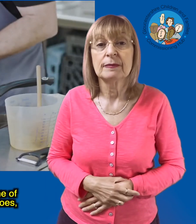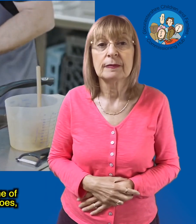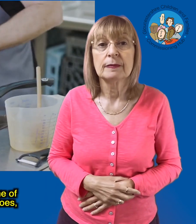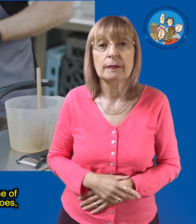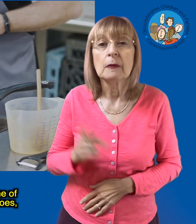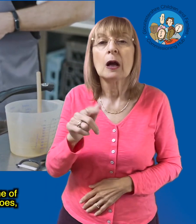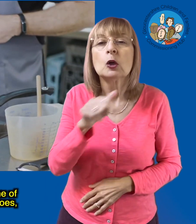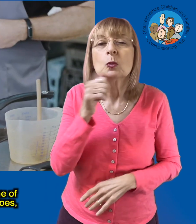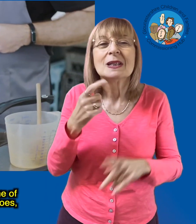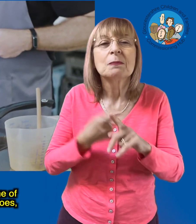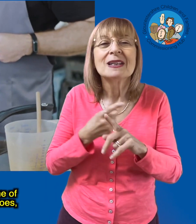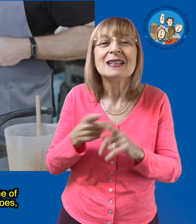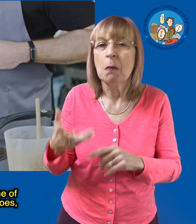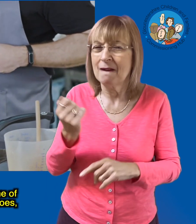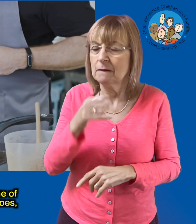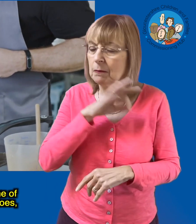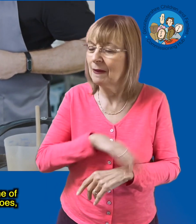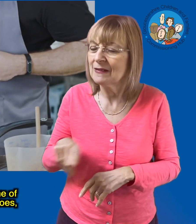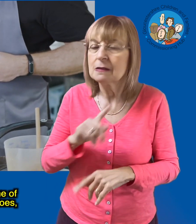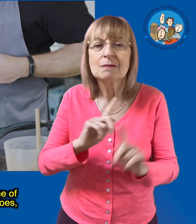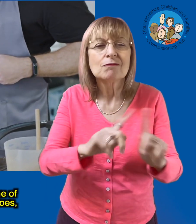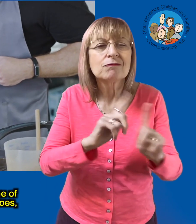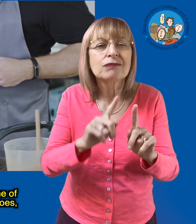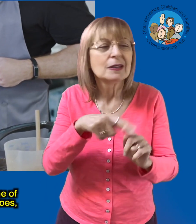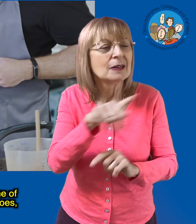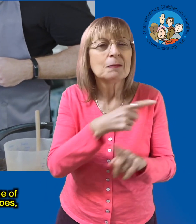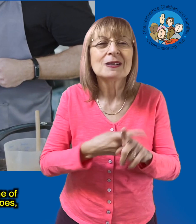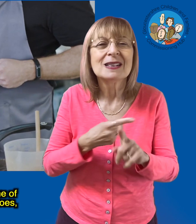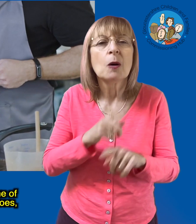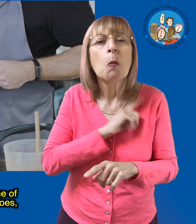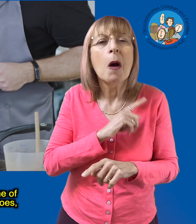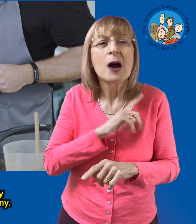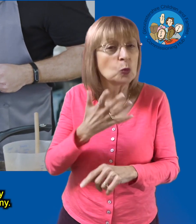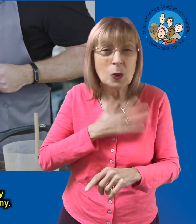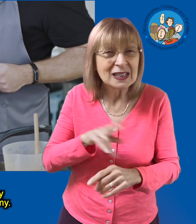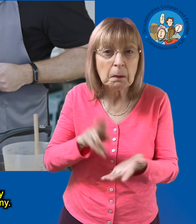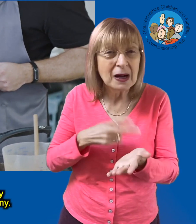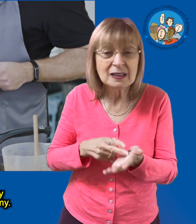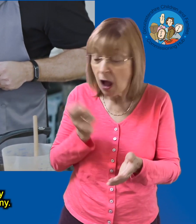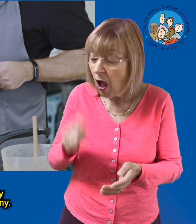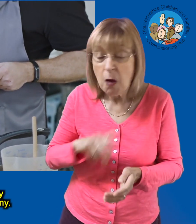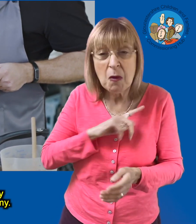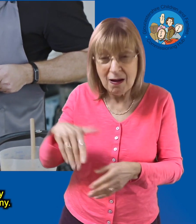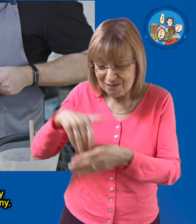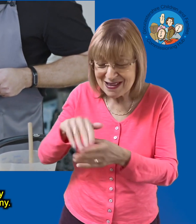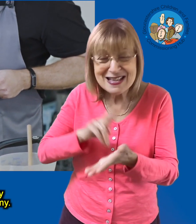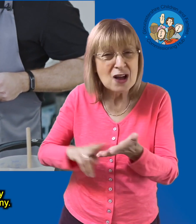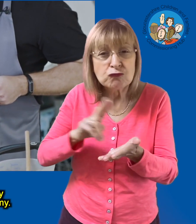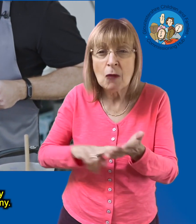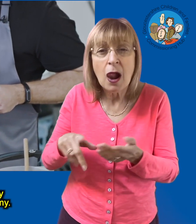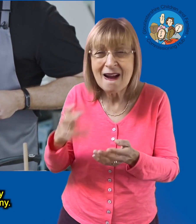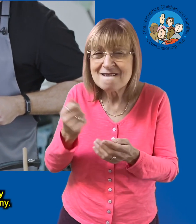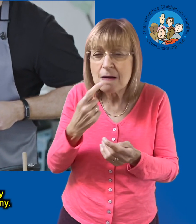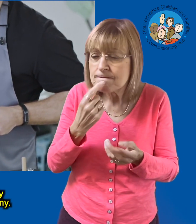so thing with sweet potato, and one of the benefits of it over normal potatoes is that you don't have to